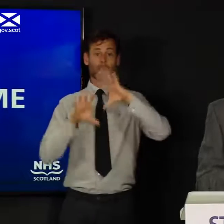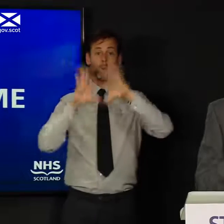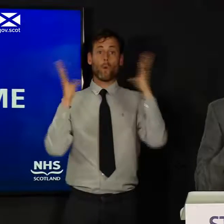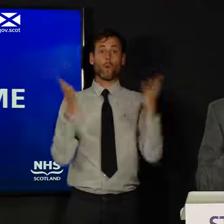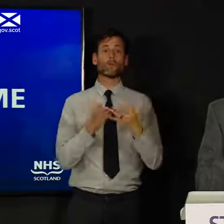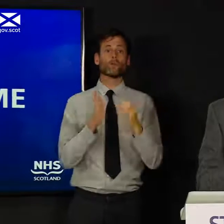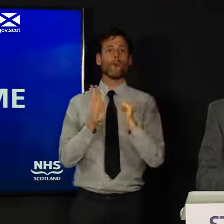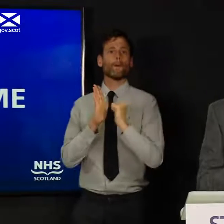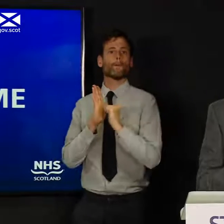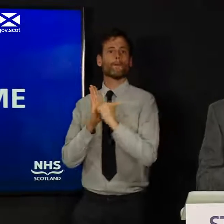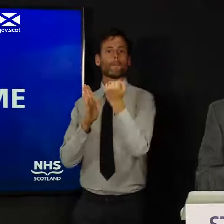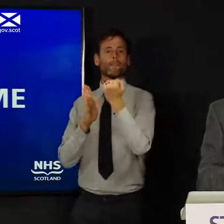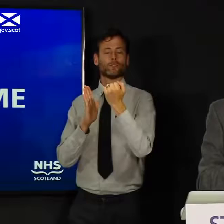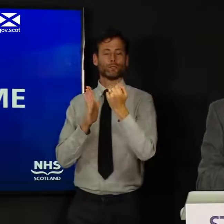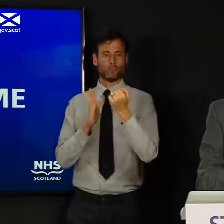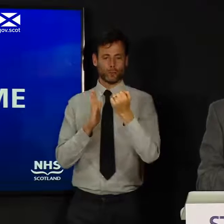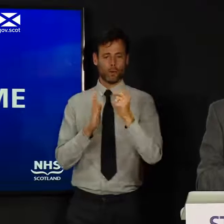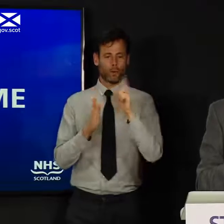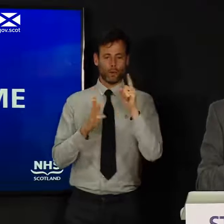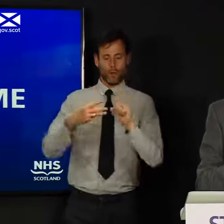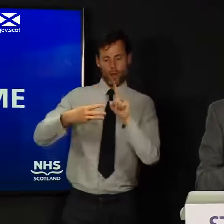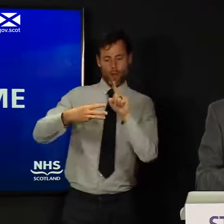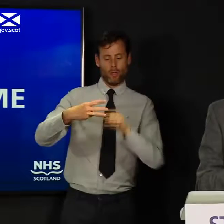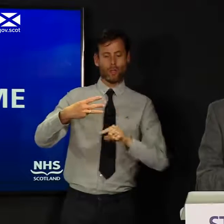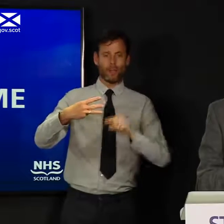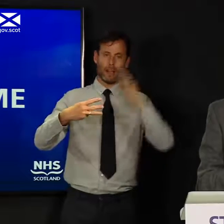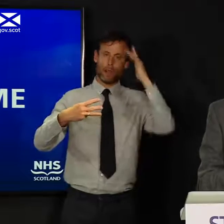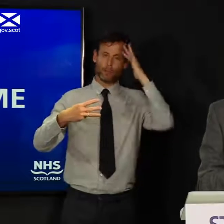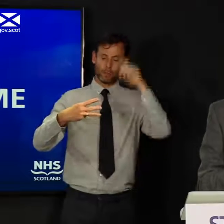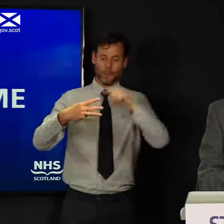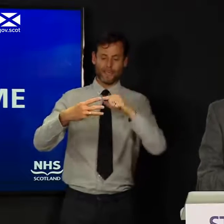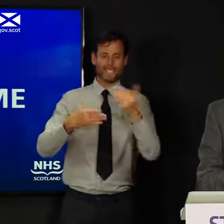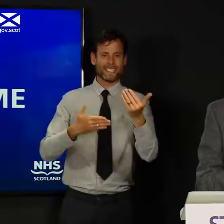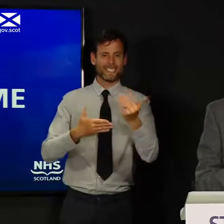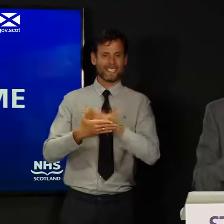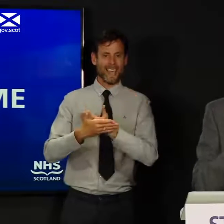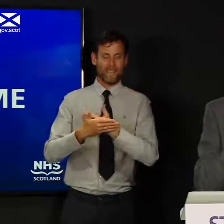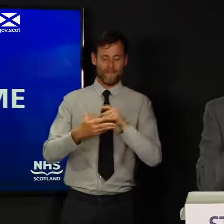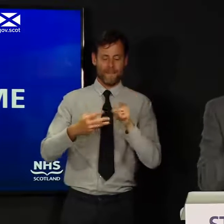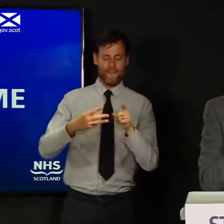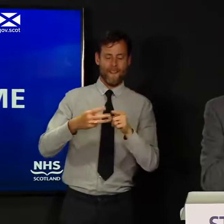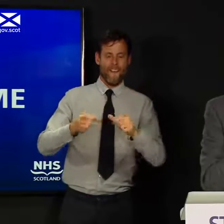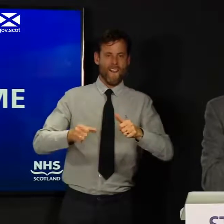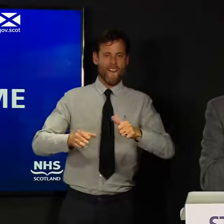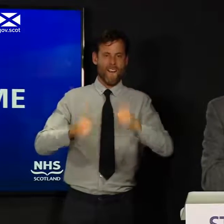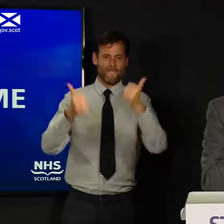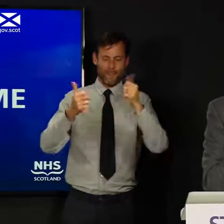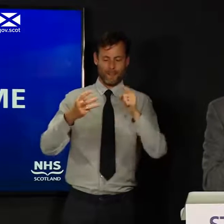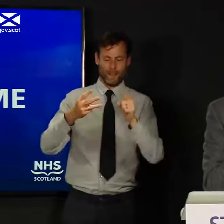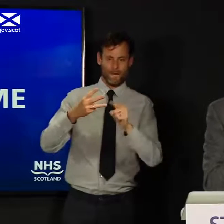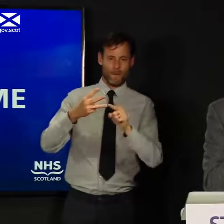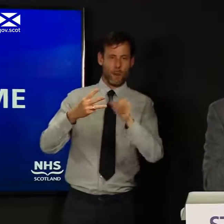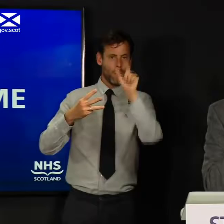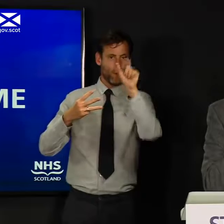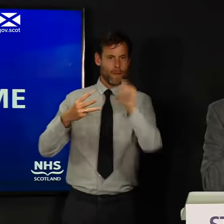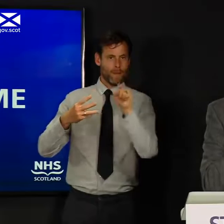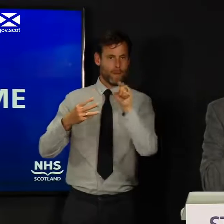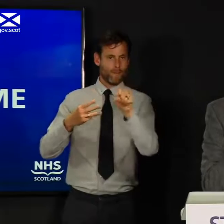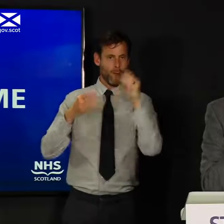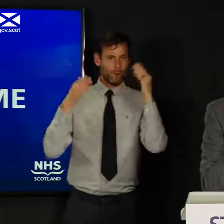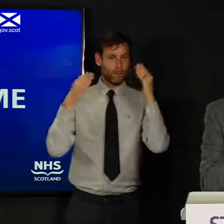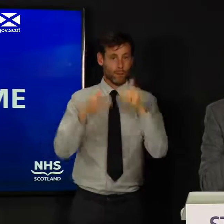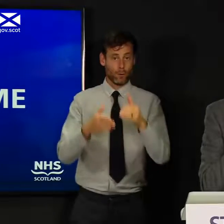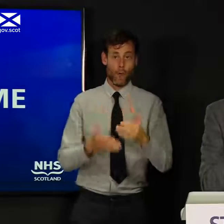three core principles: safe, effective, and person-centred. And the remobilisation plans that are